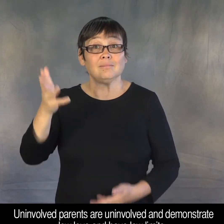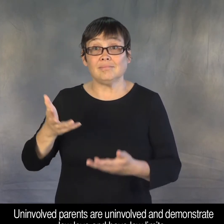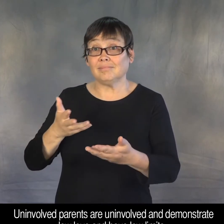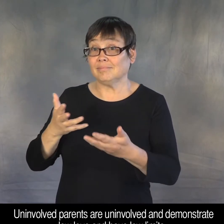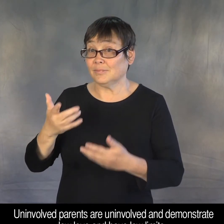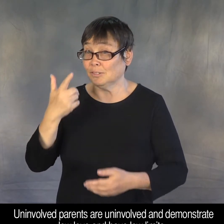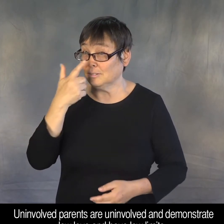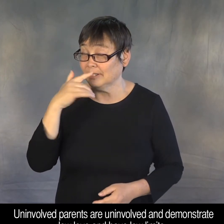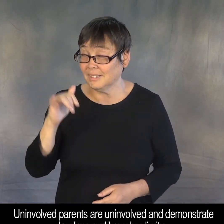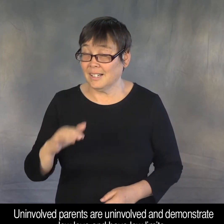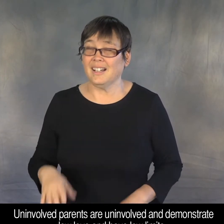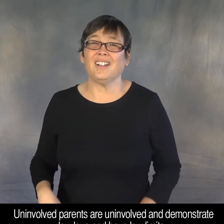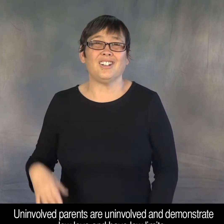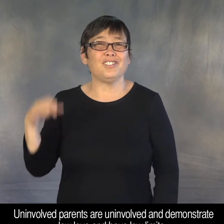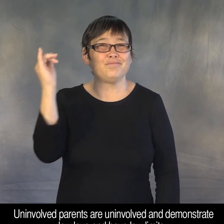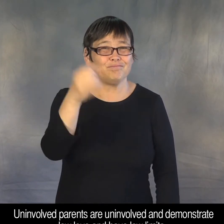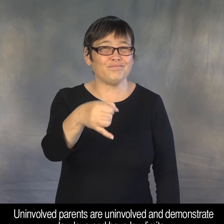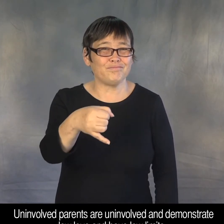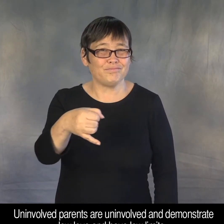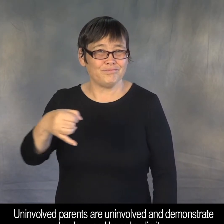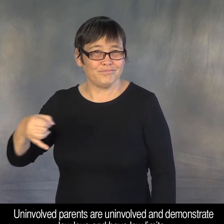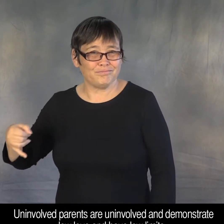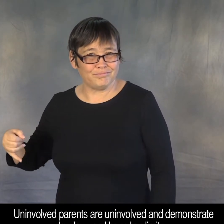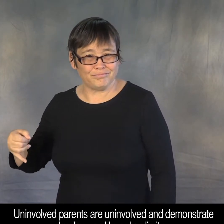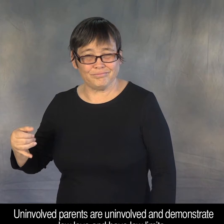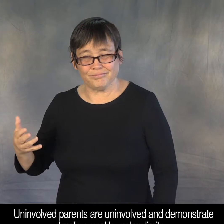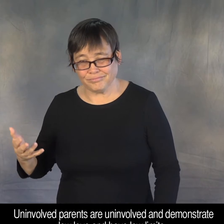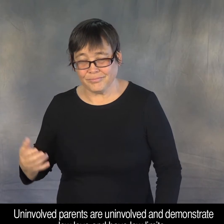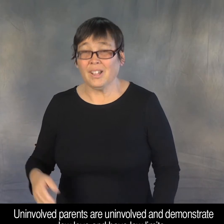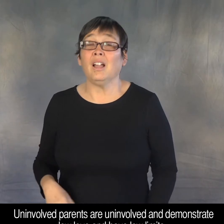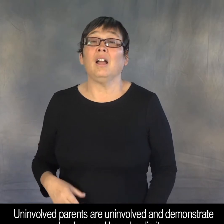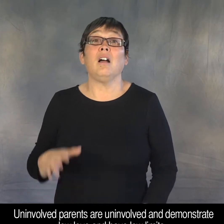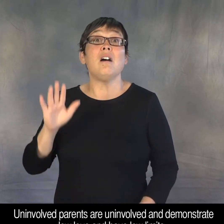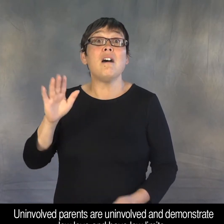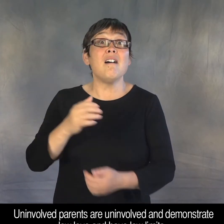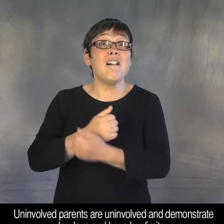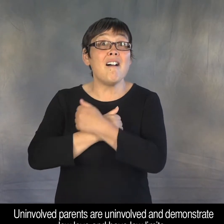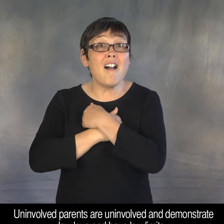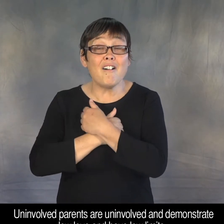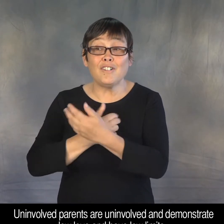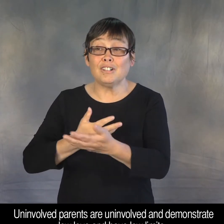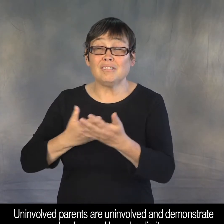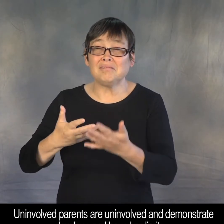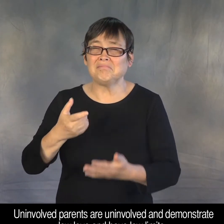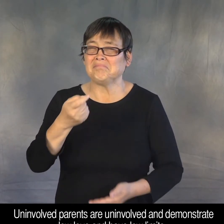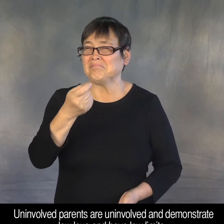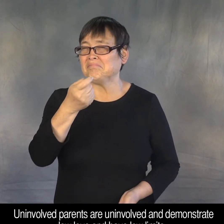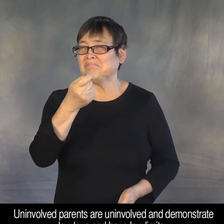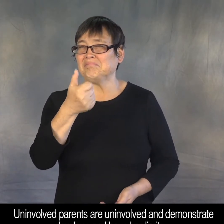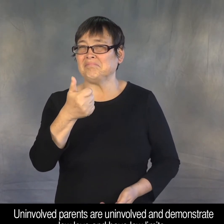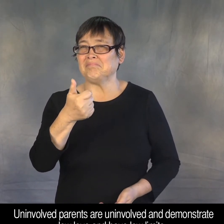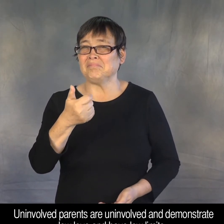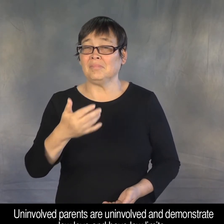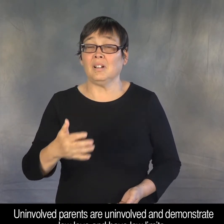Uninvolved parents are uninvolved and demonstrate low love and have low limits.